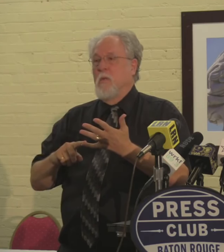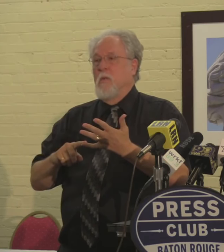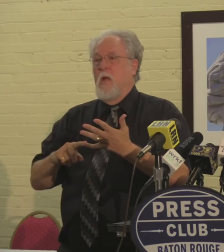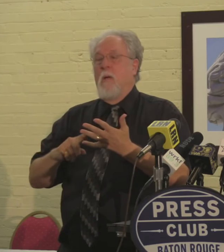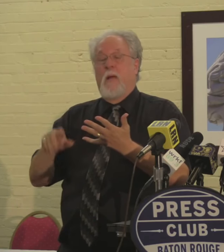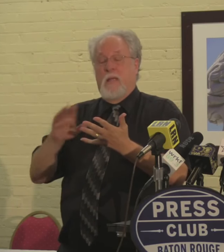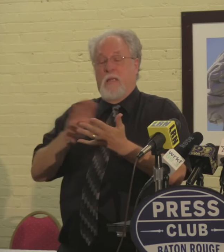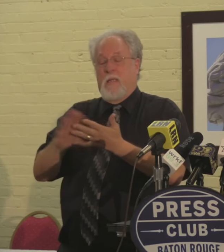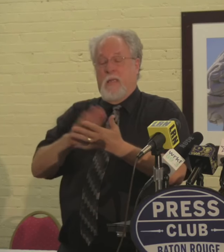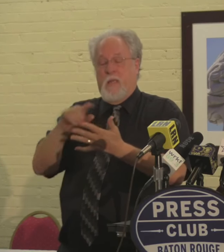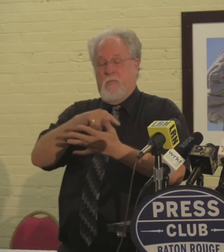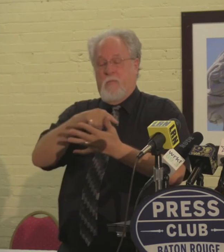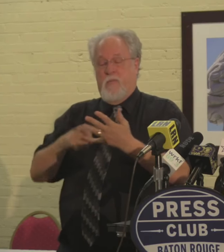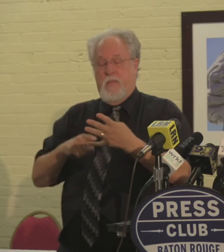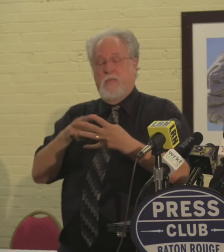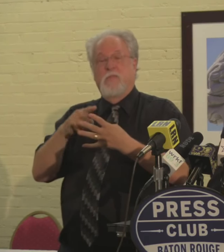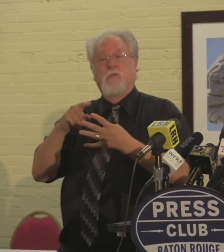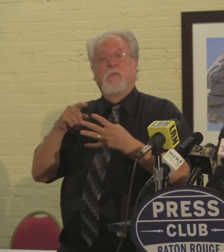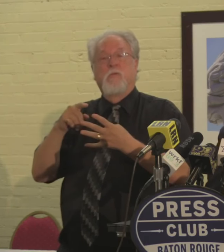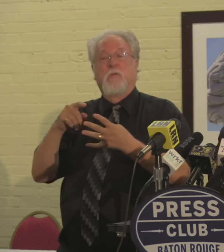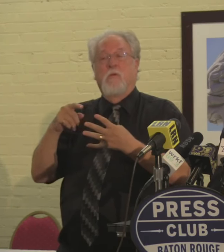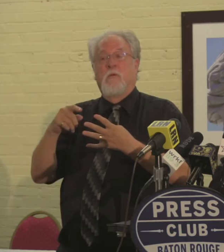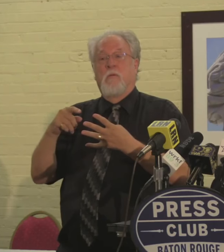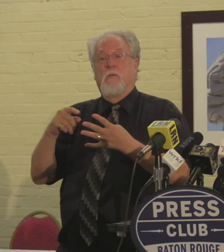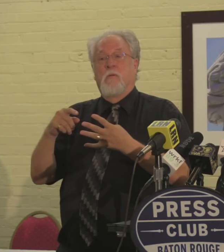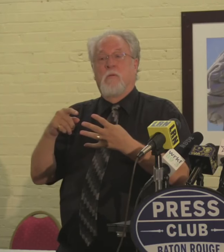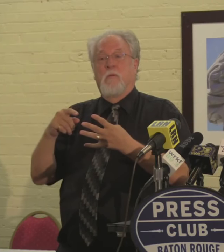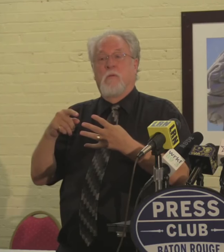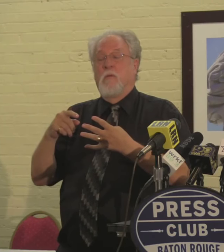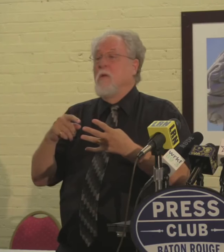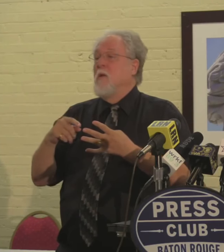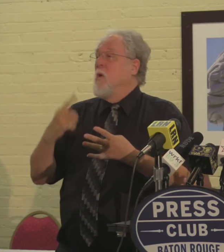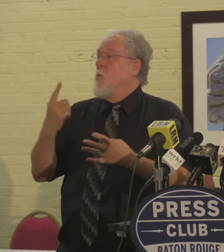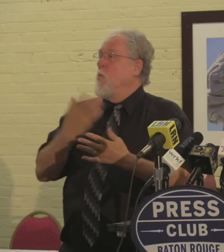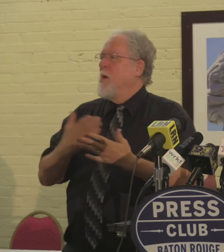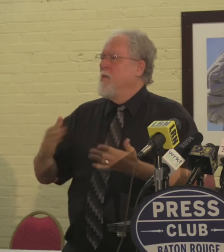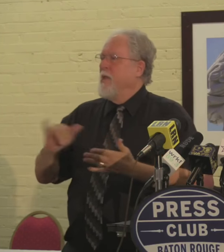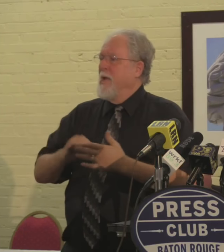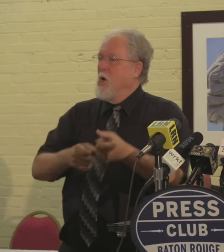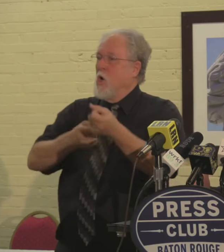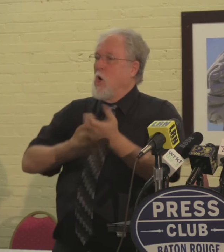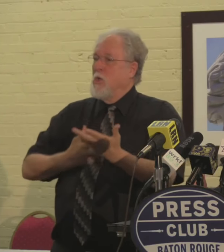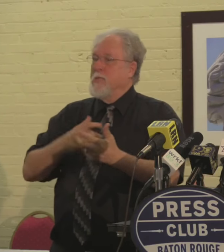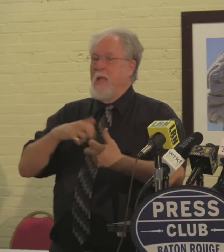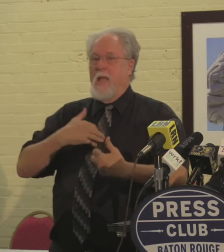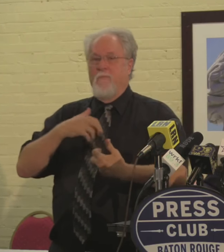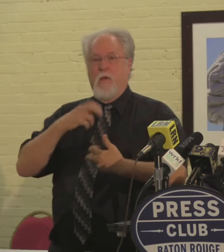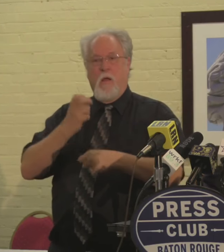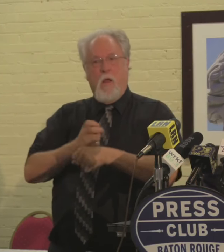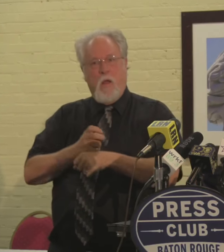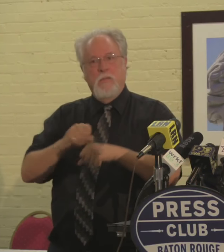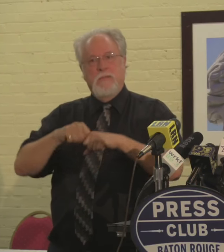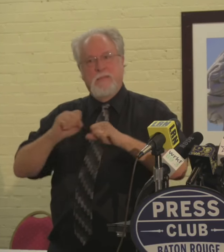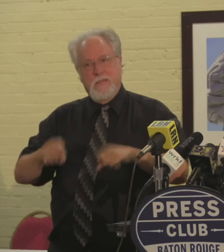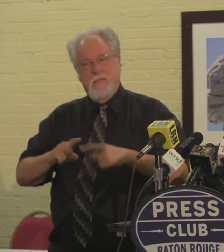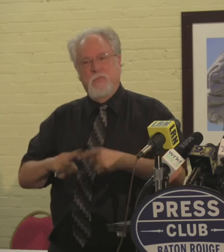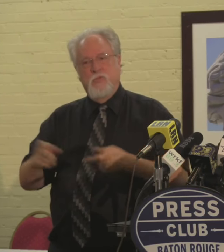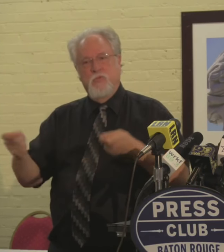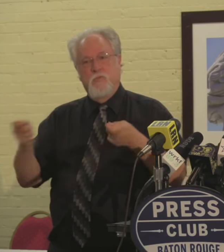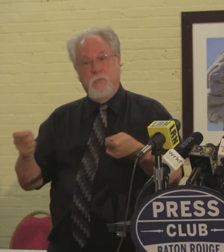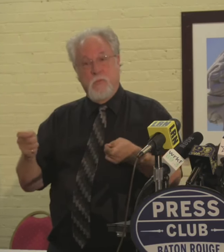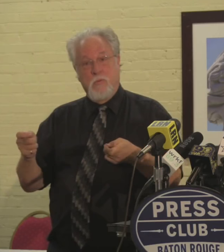While cleaning up the remaining 4 pennies. One of the things that causes us to have such a hard system to